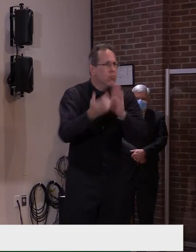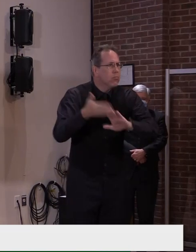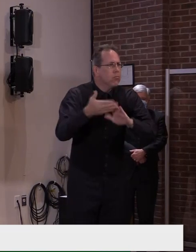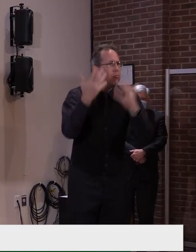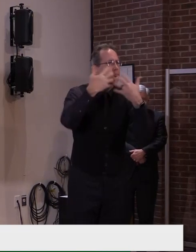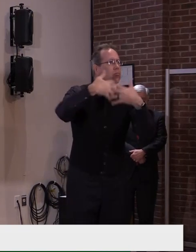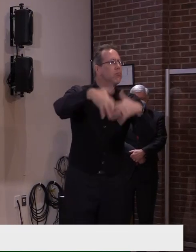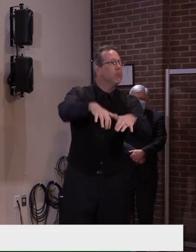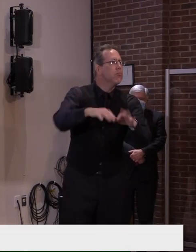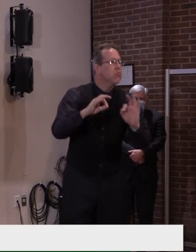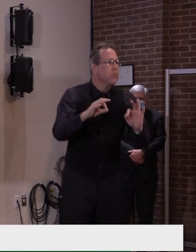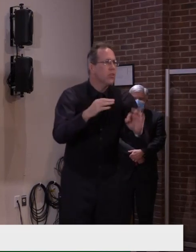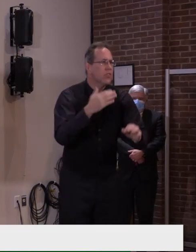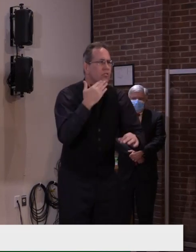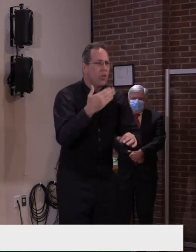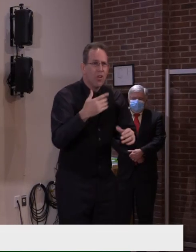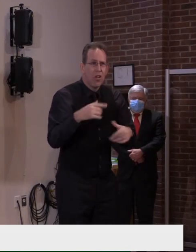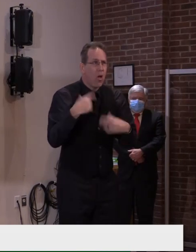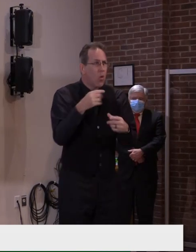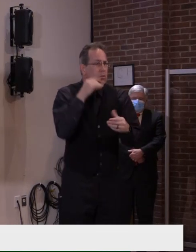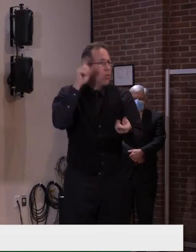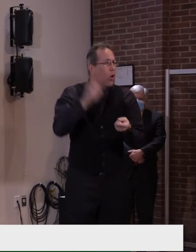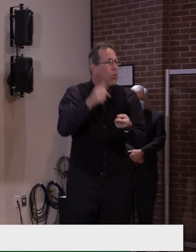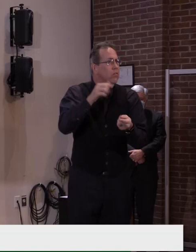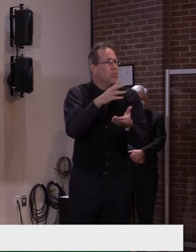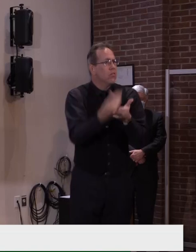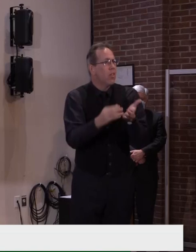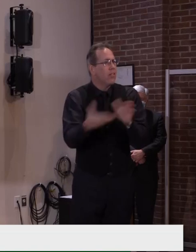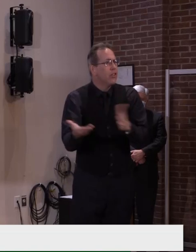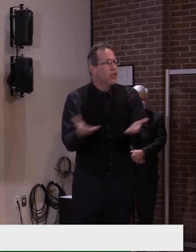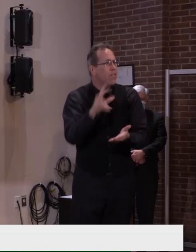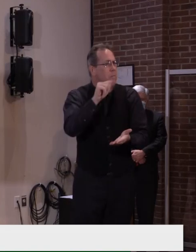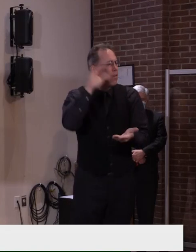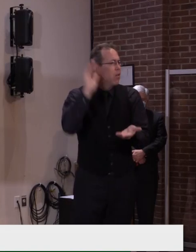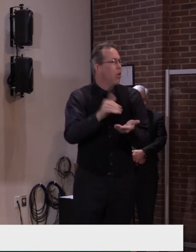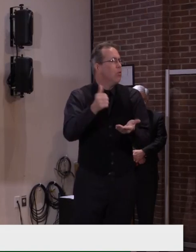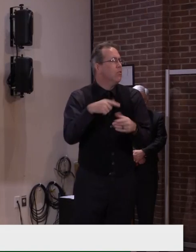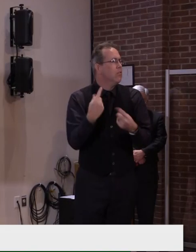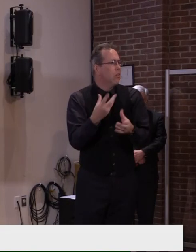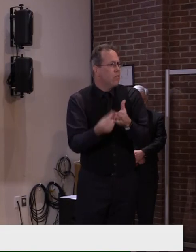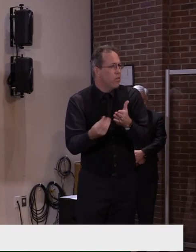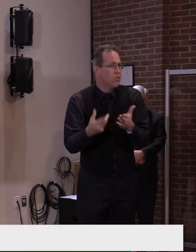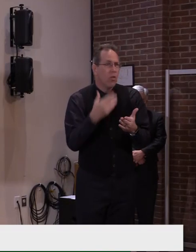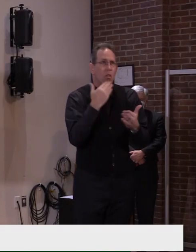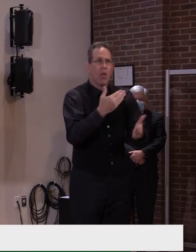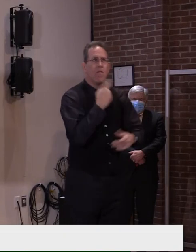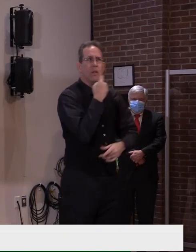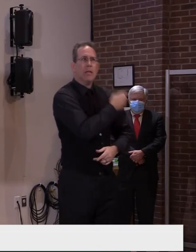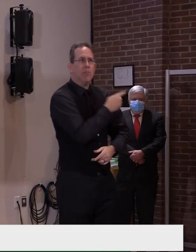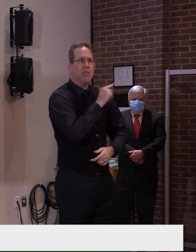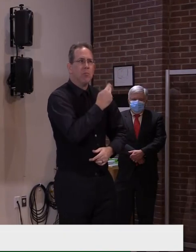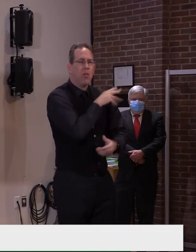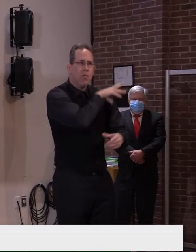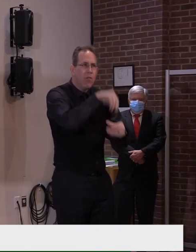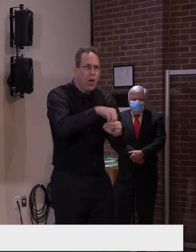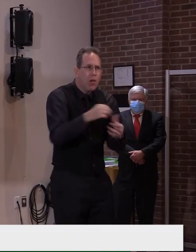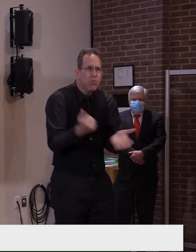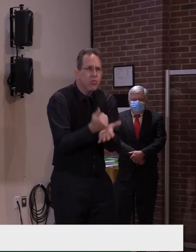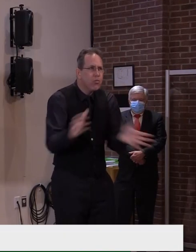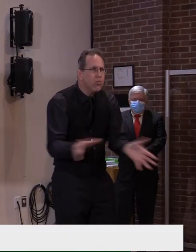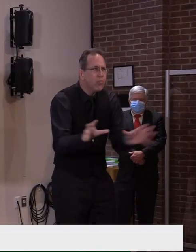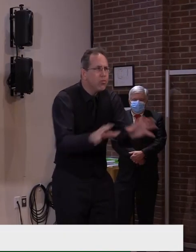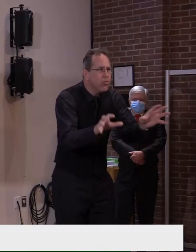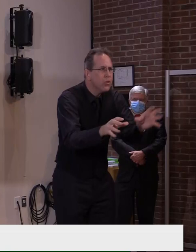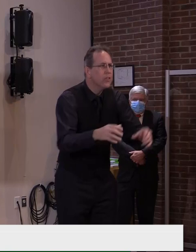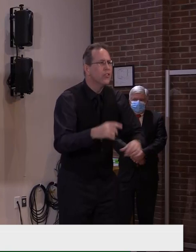death rate, and more if not for him being part of our talented team. Mike will be greatly missed, but we wish him all the best in his